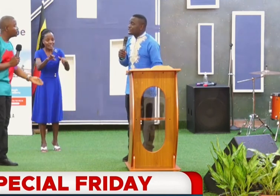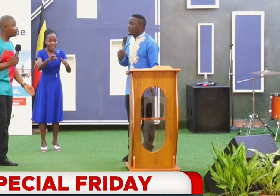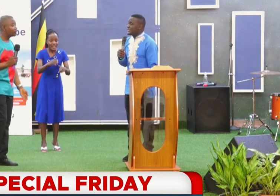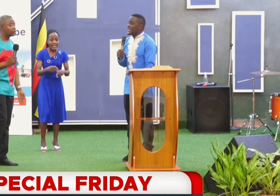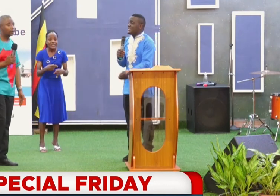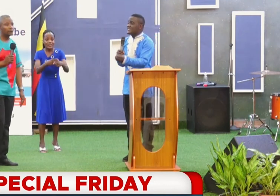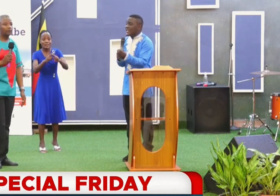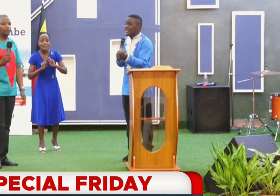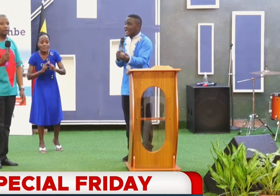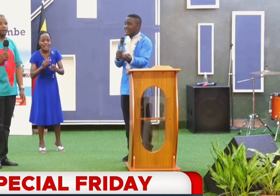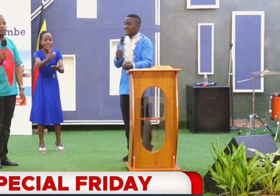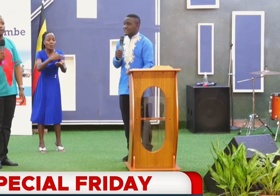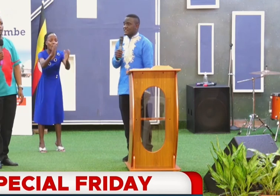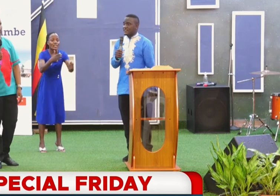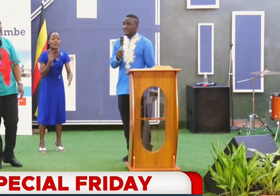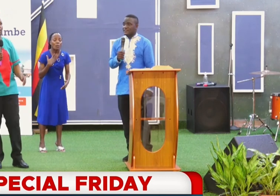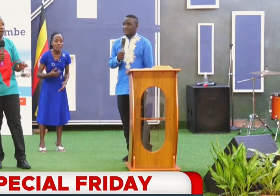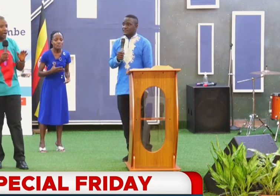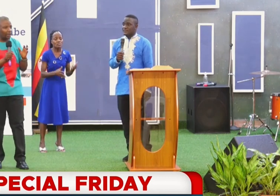the debt collector is selling us.